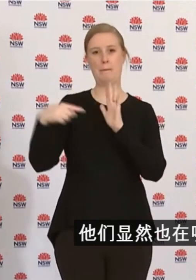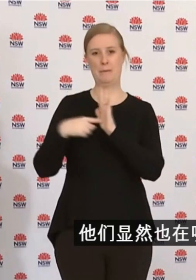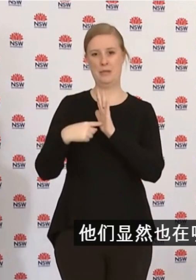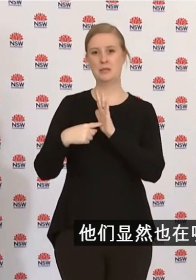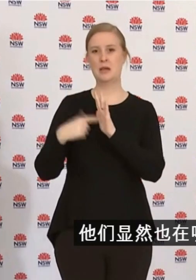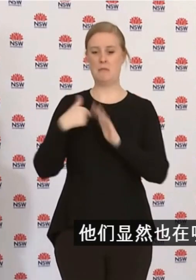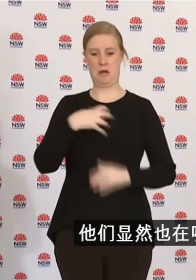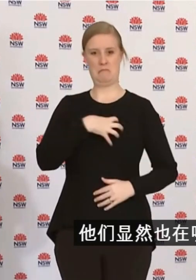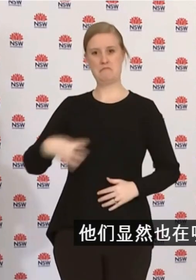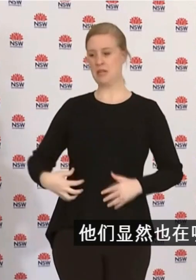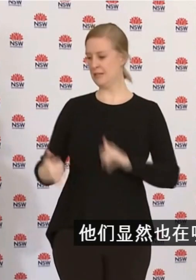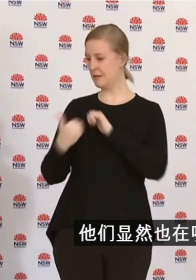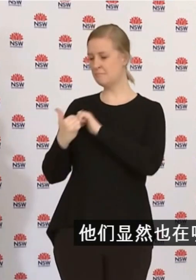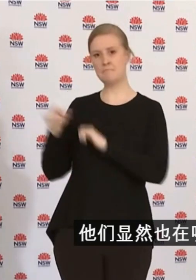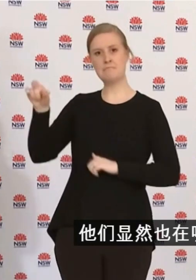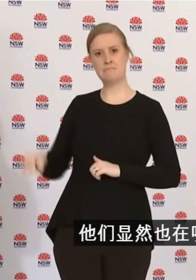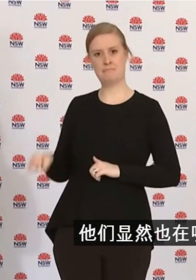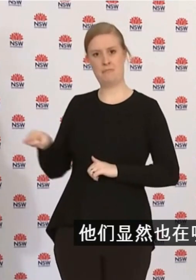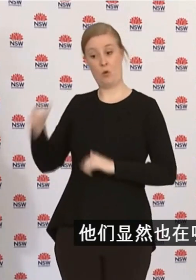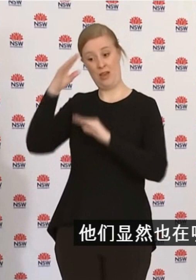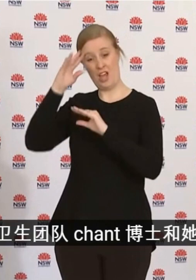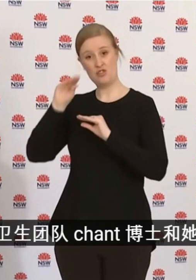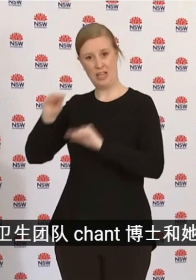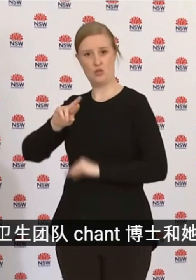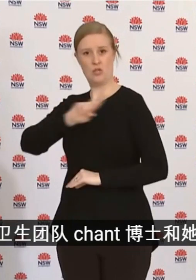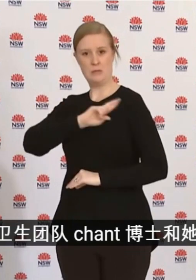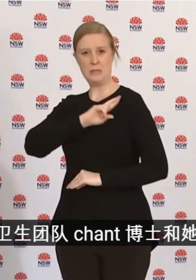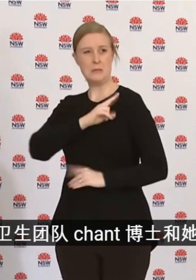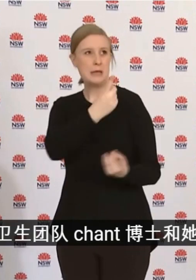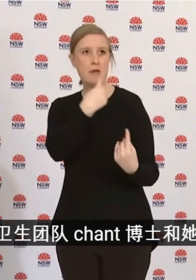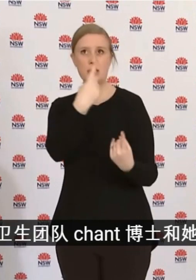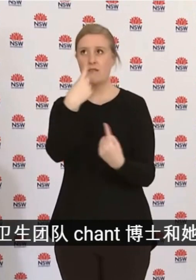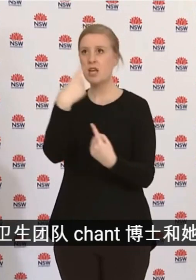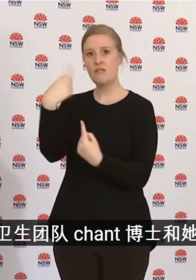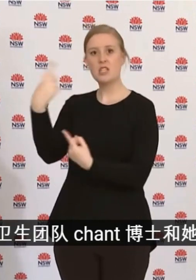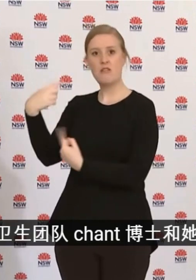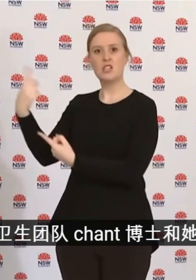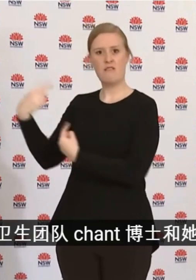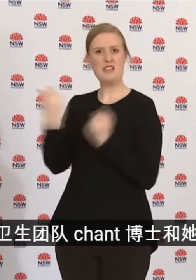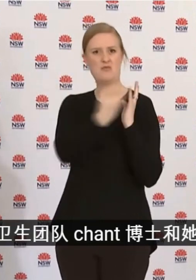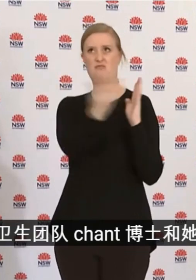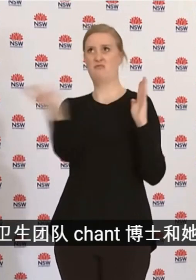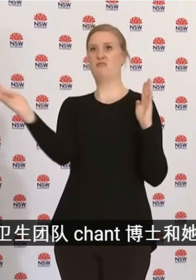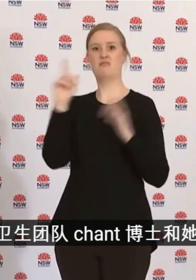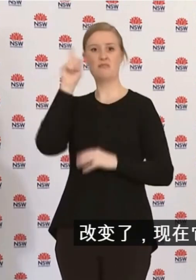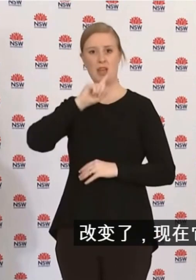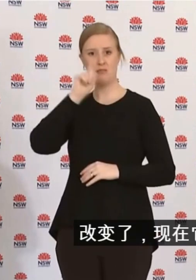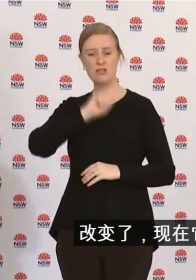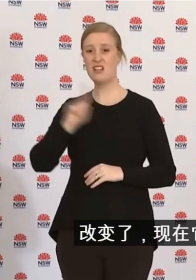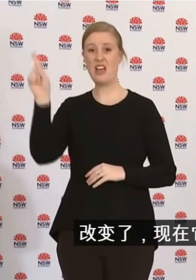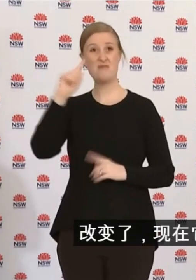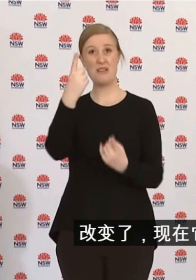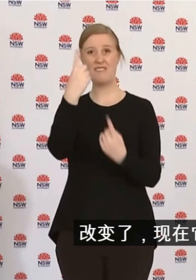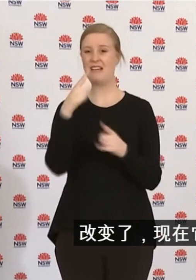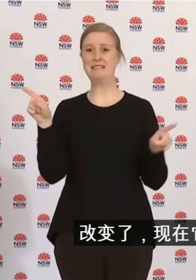but they're also taking their advice from obviously the health team, the public health team, Dr. Chant and her team. And at this stage, the advice hasn't changed,